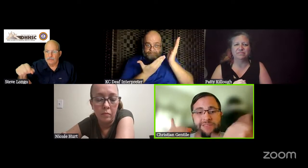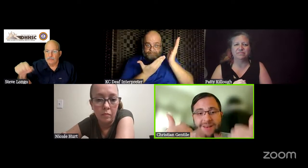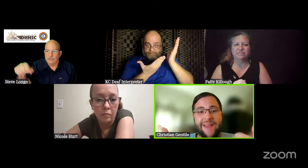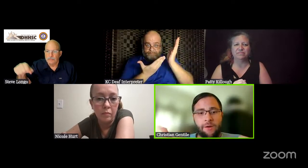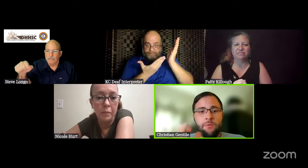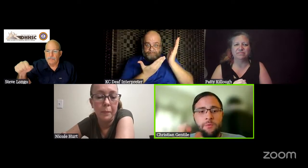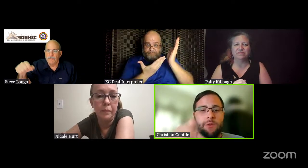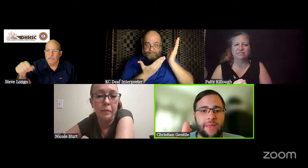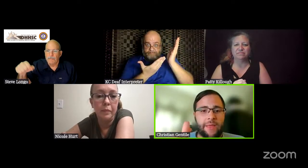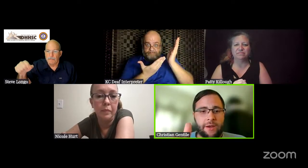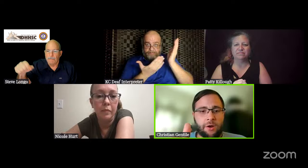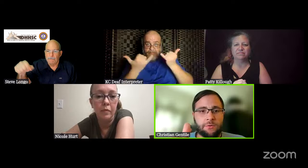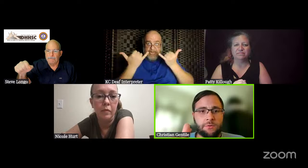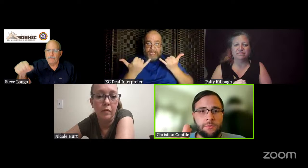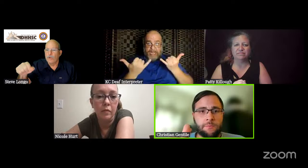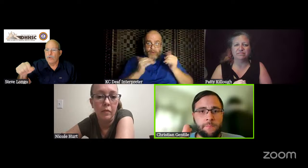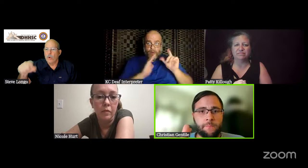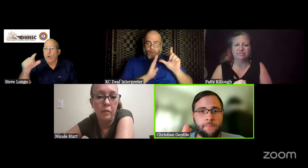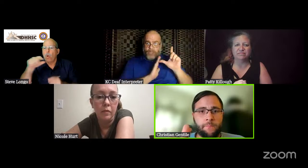The now or later?